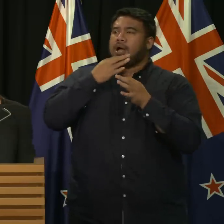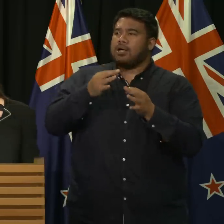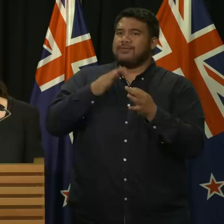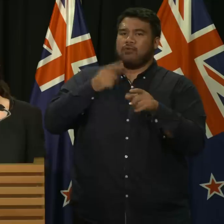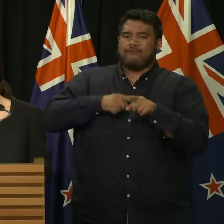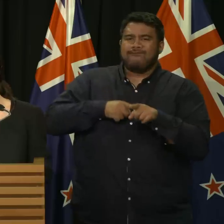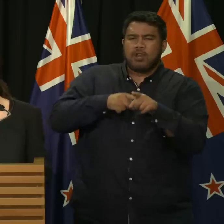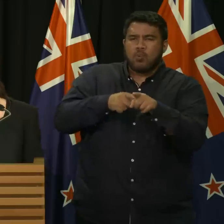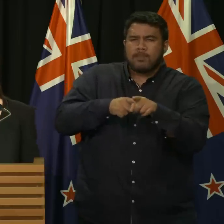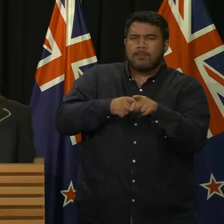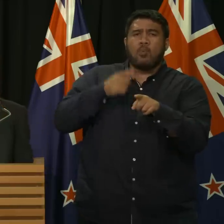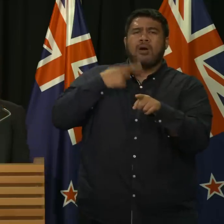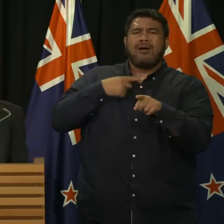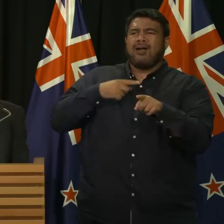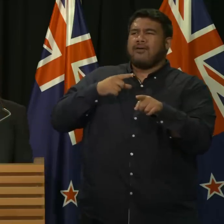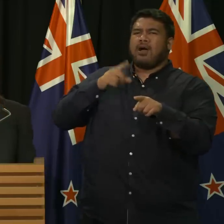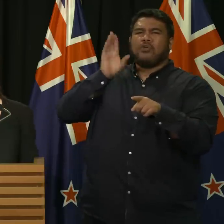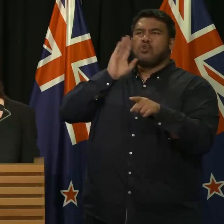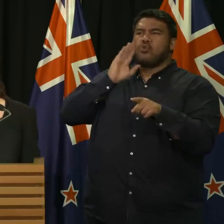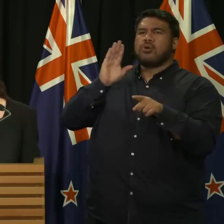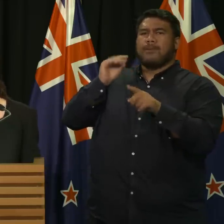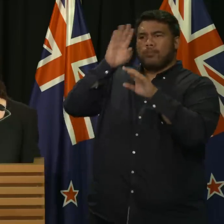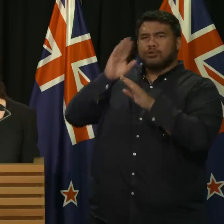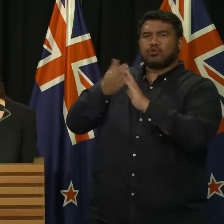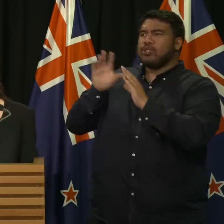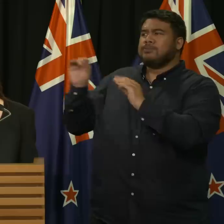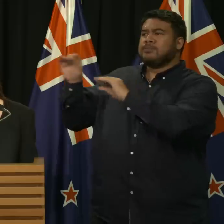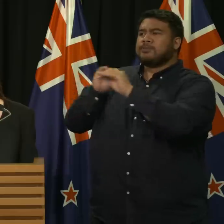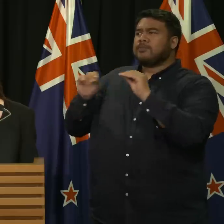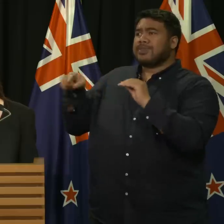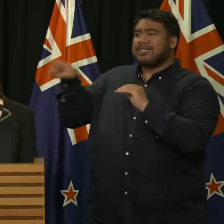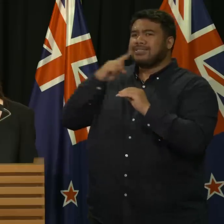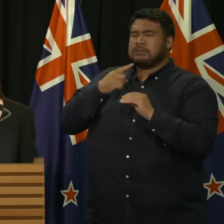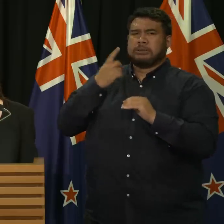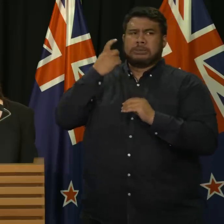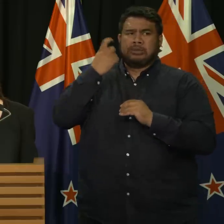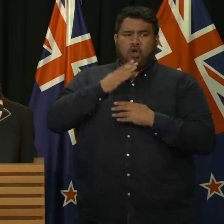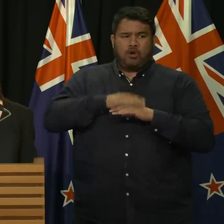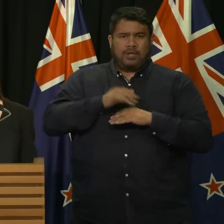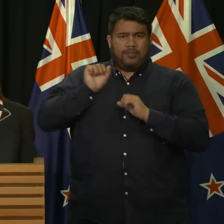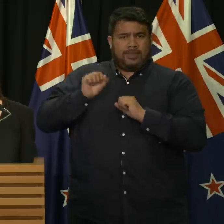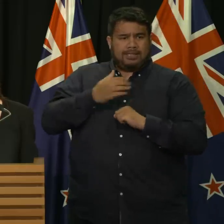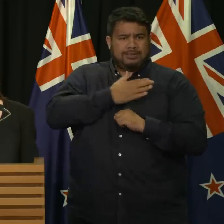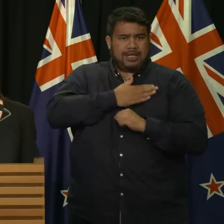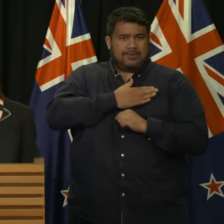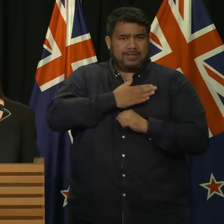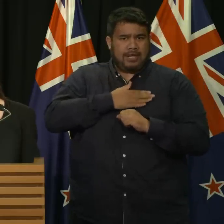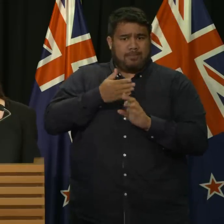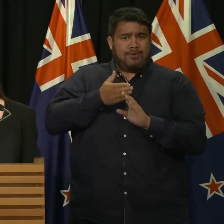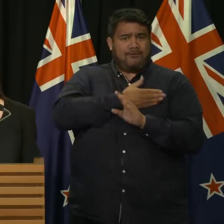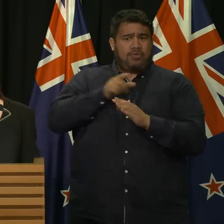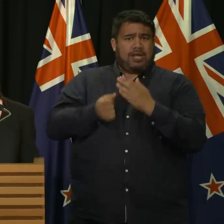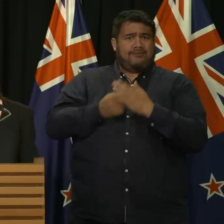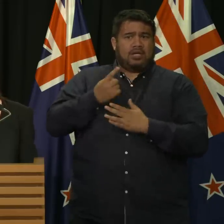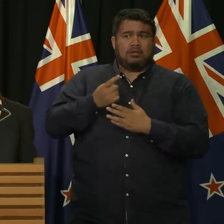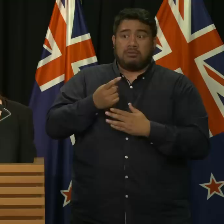the concerns that I've heard reported by members of our Muslim community around their safety concerns in the weeks prior. I've asked